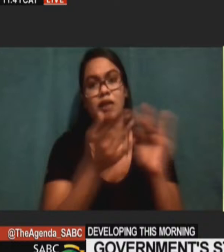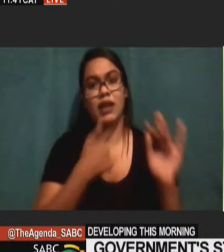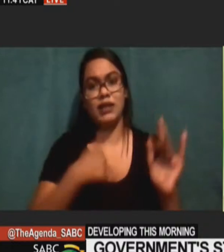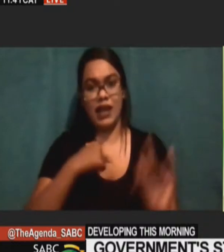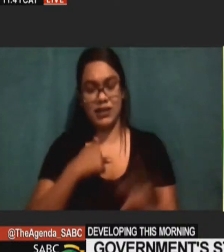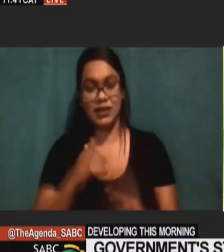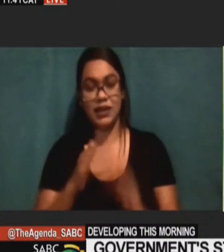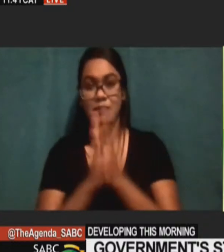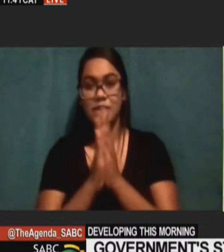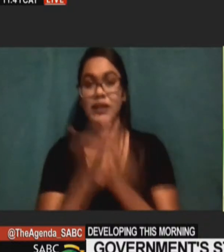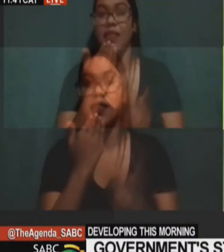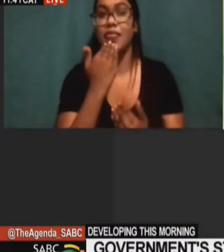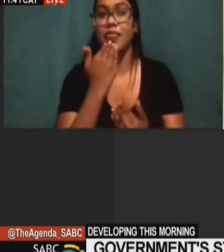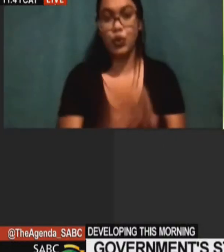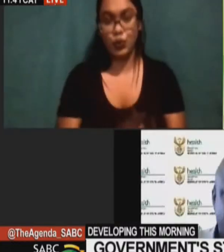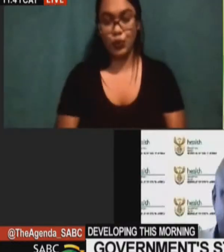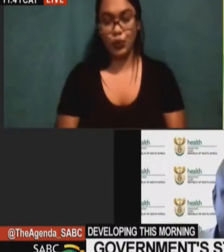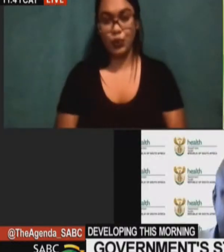much.